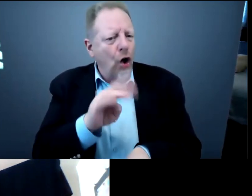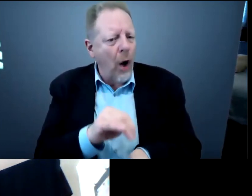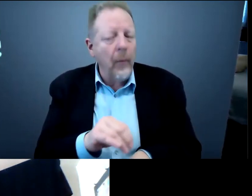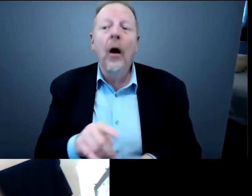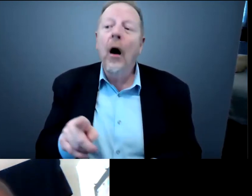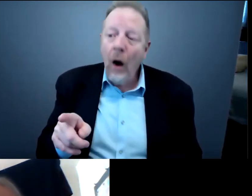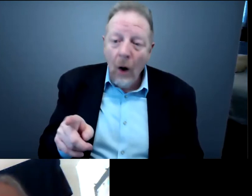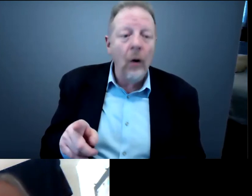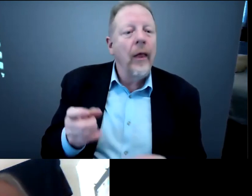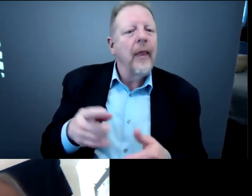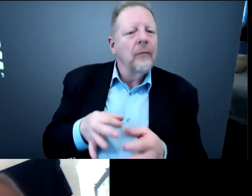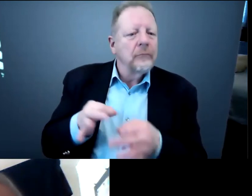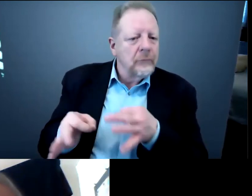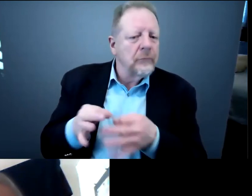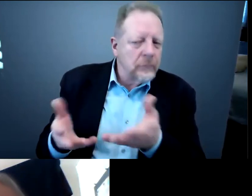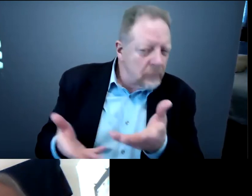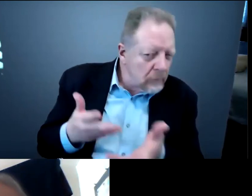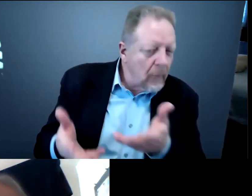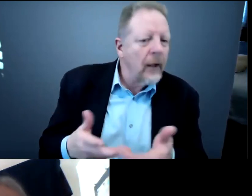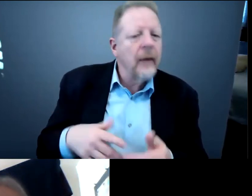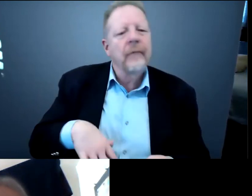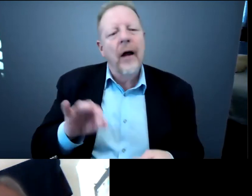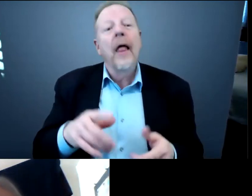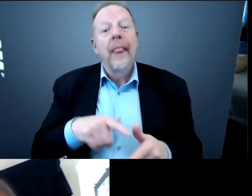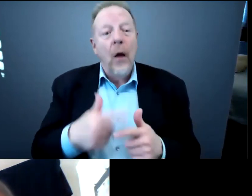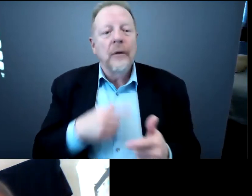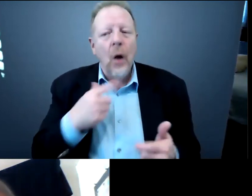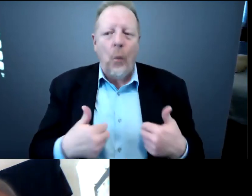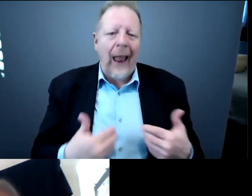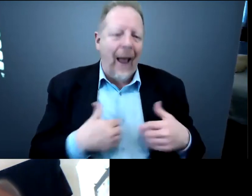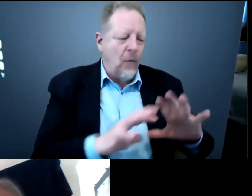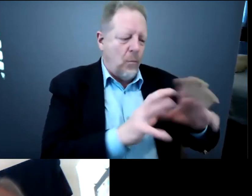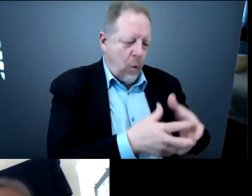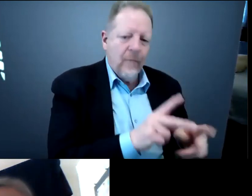then get into the other meat of what we want to talk about with them.